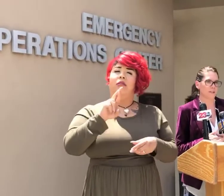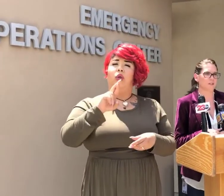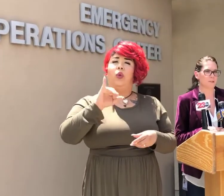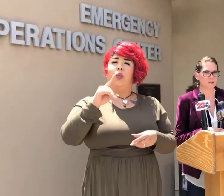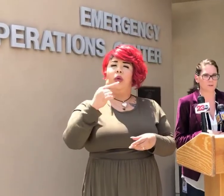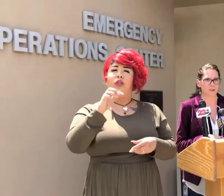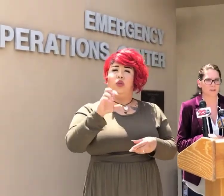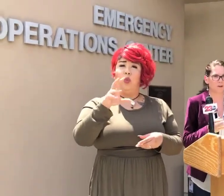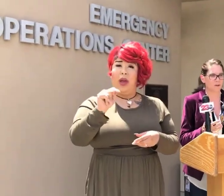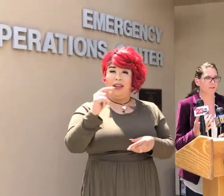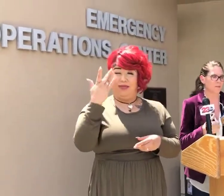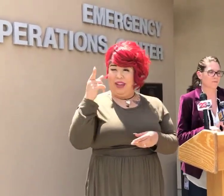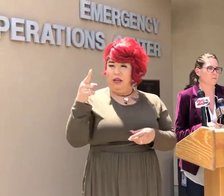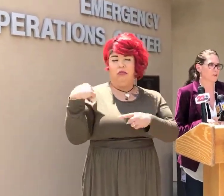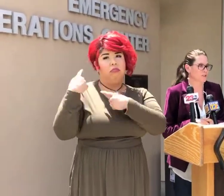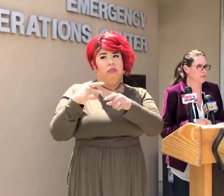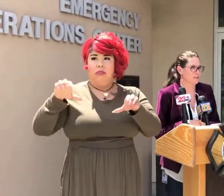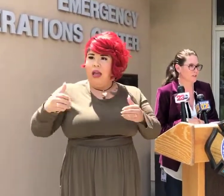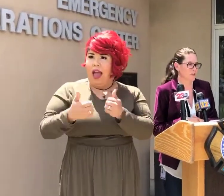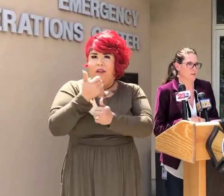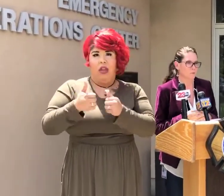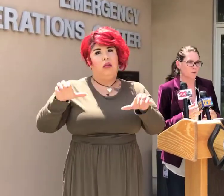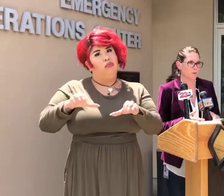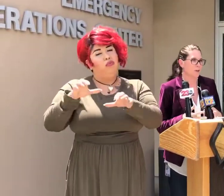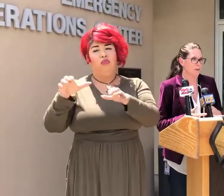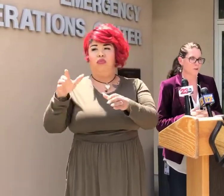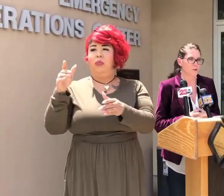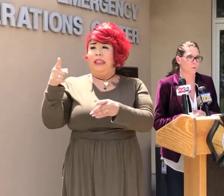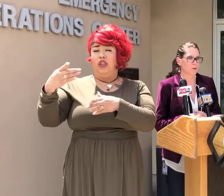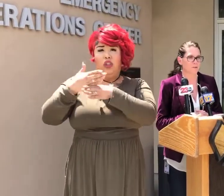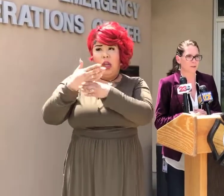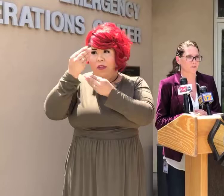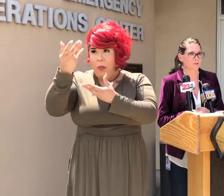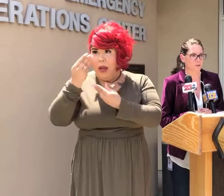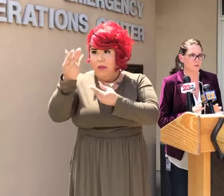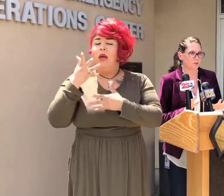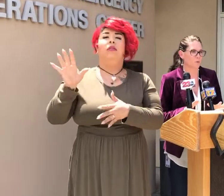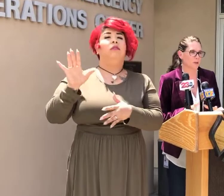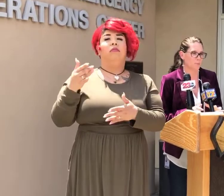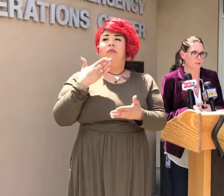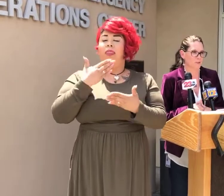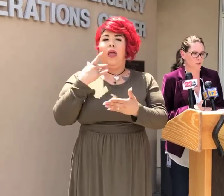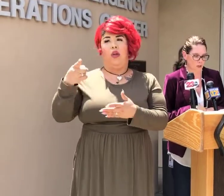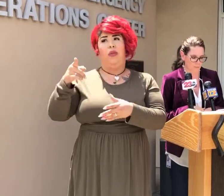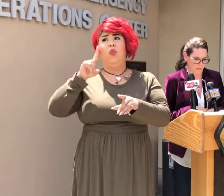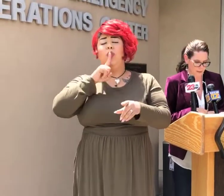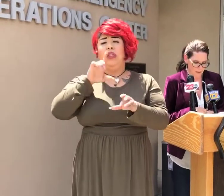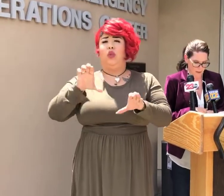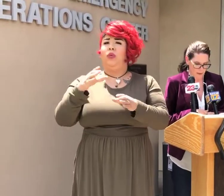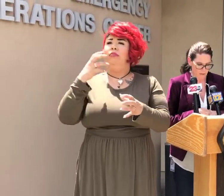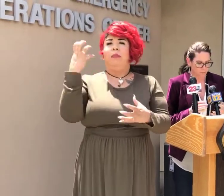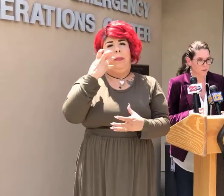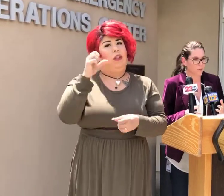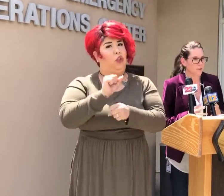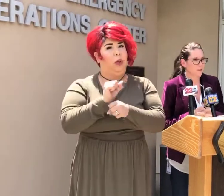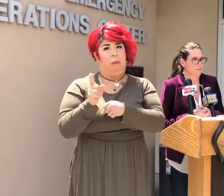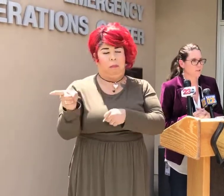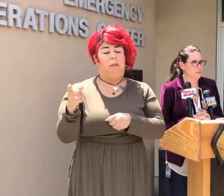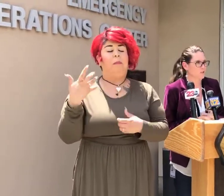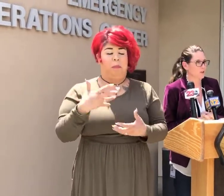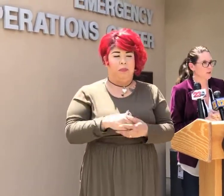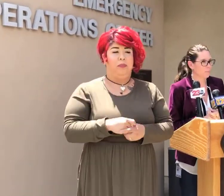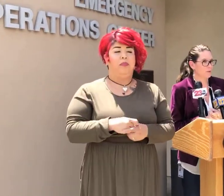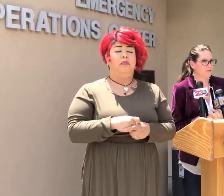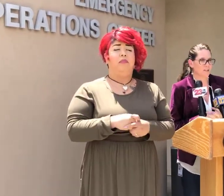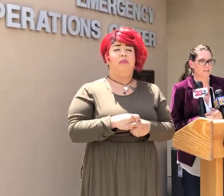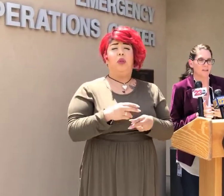all that he's been doing and all of the information he's giving to us. We're here to support everything they're doing, and they're doing an amazing job. Really quickly, I want